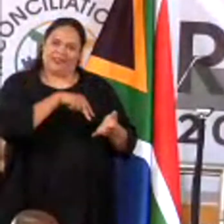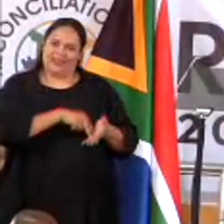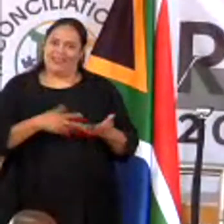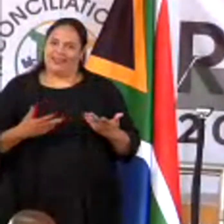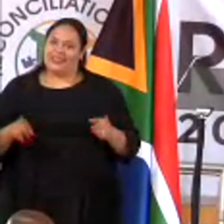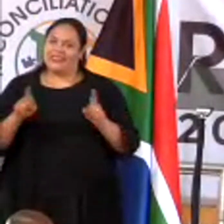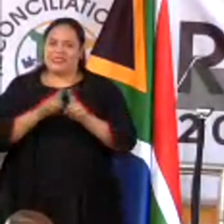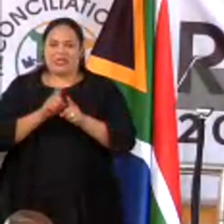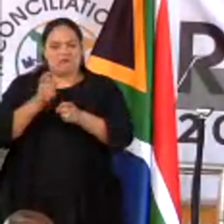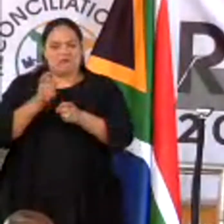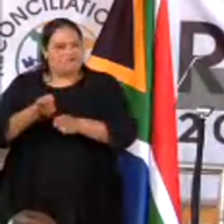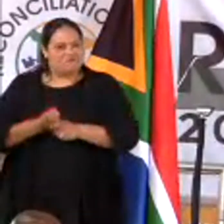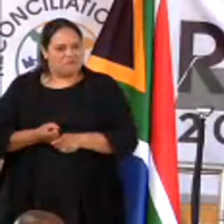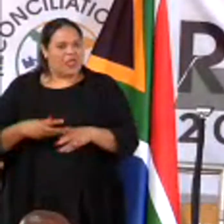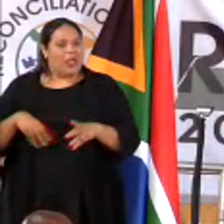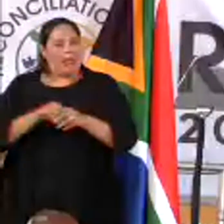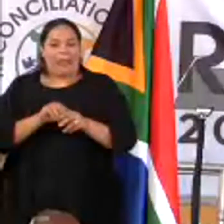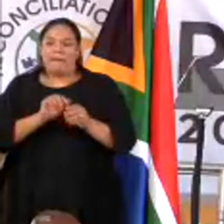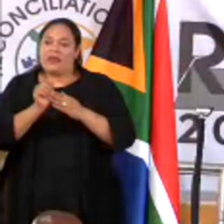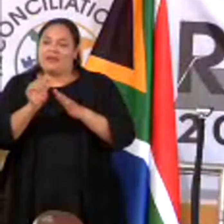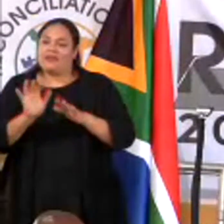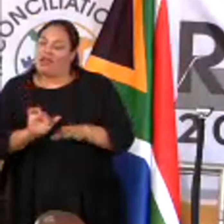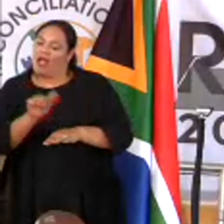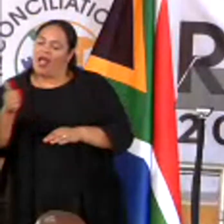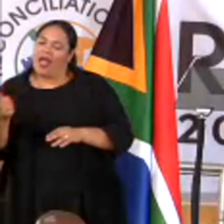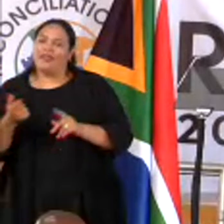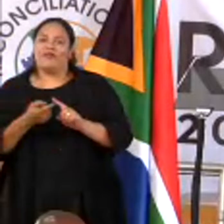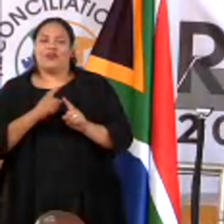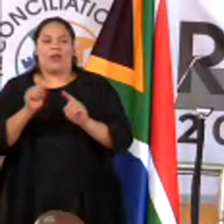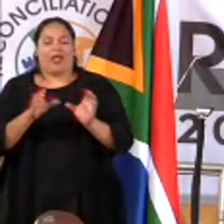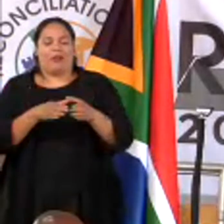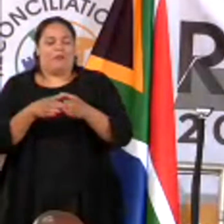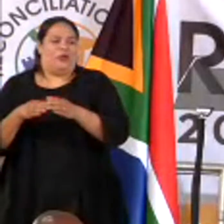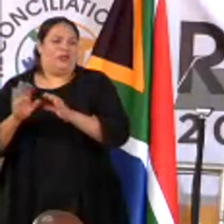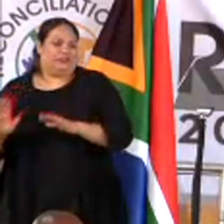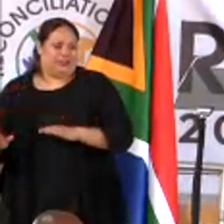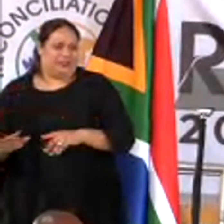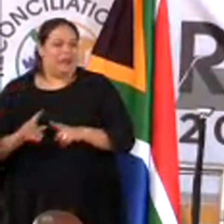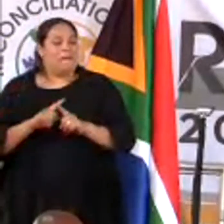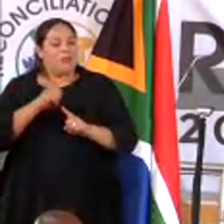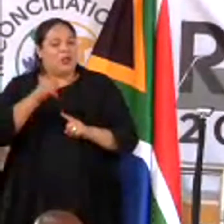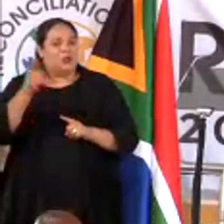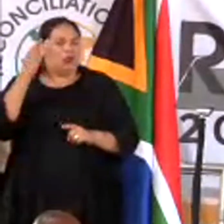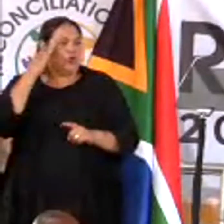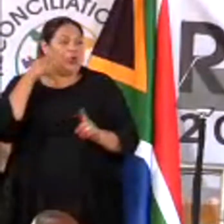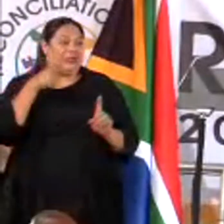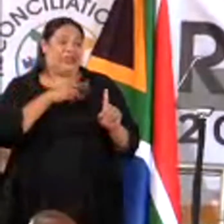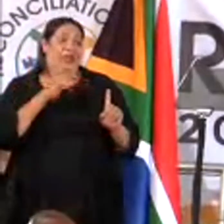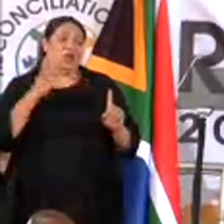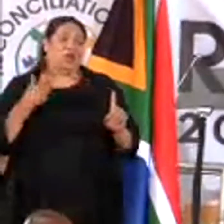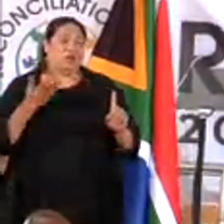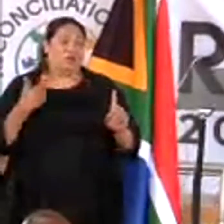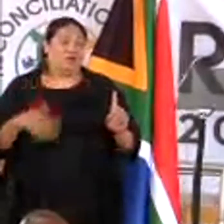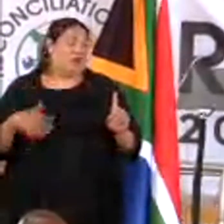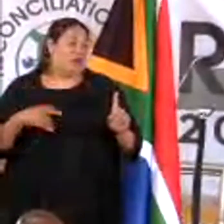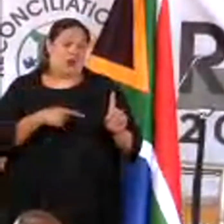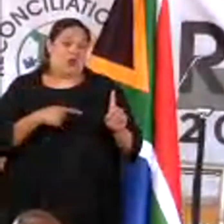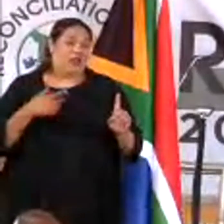same platform with other leaders from other parties. And you know he used to be very,